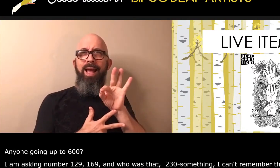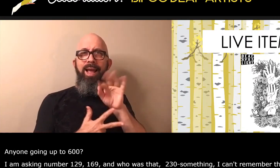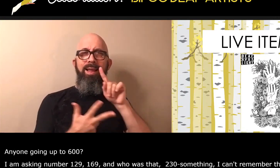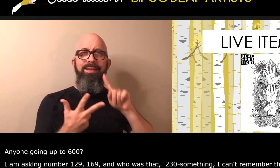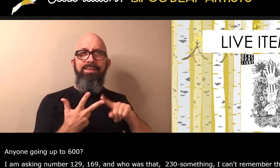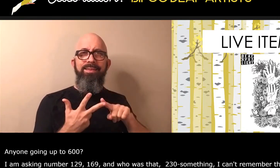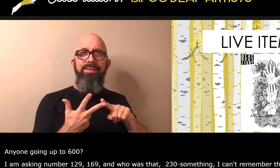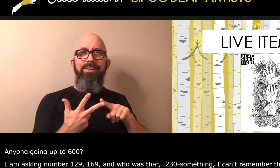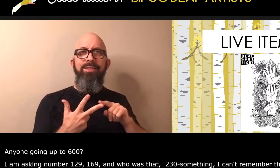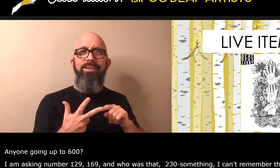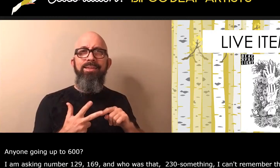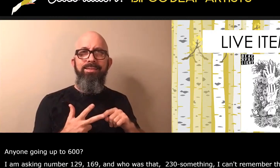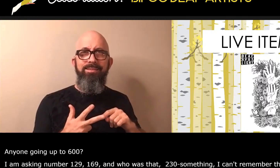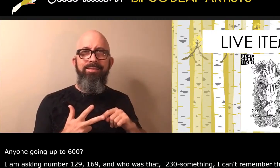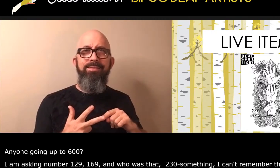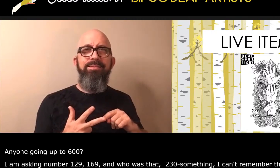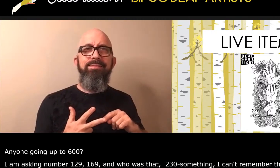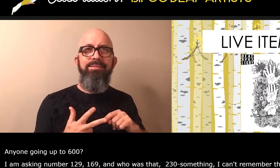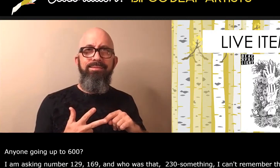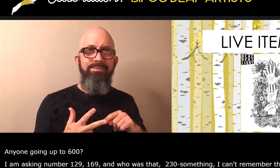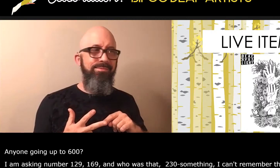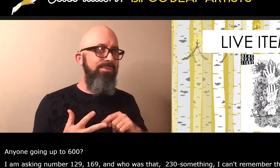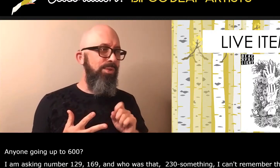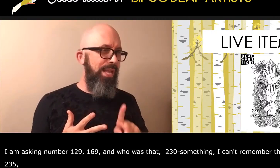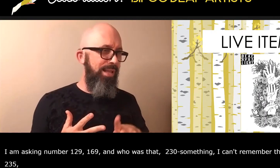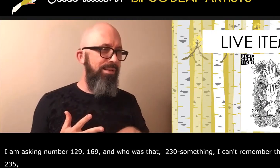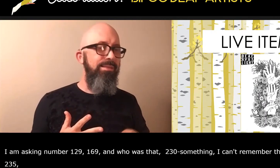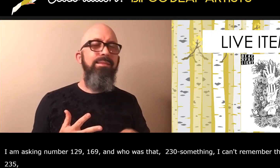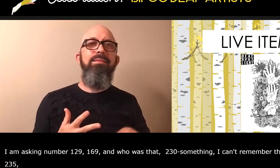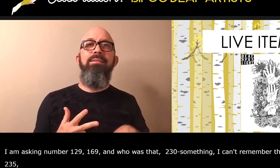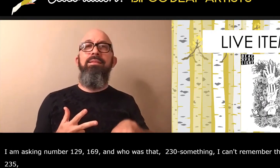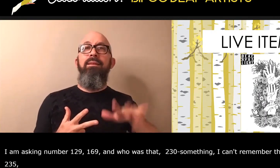235, 129.